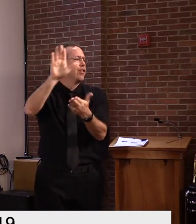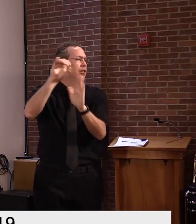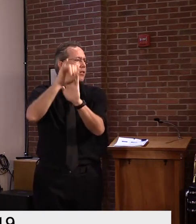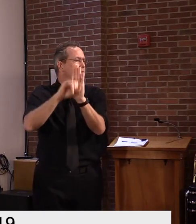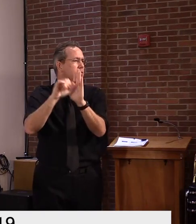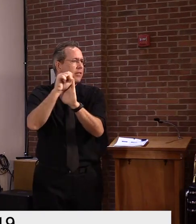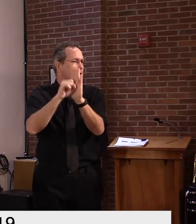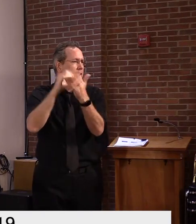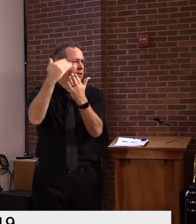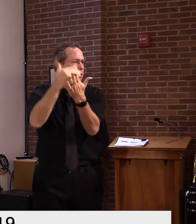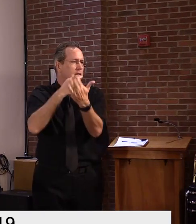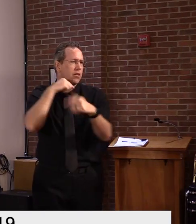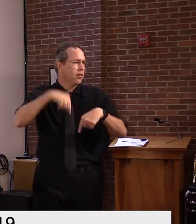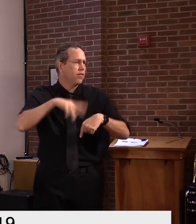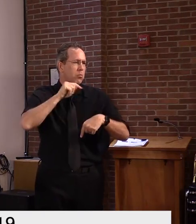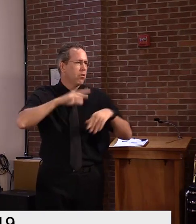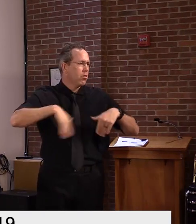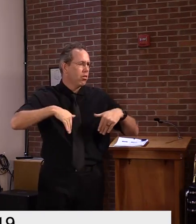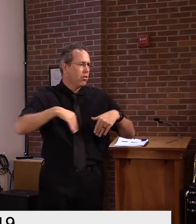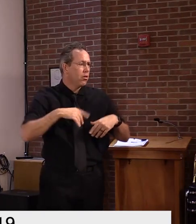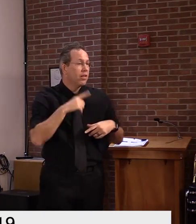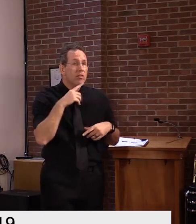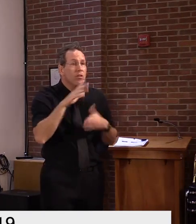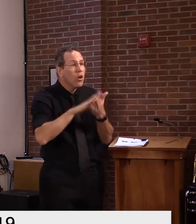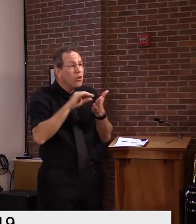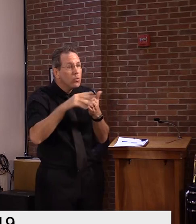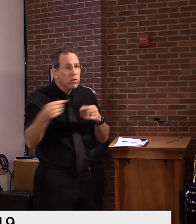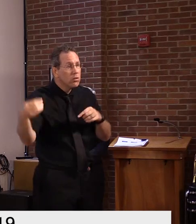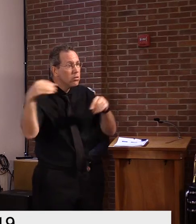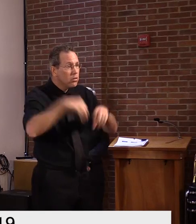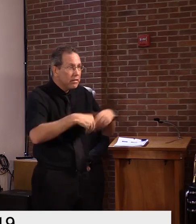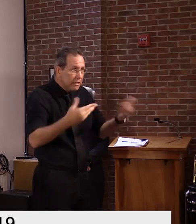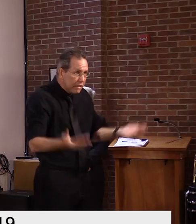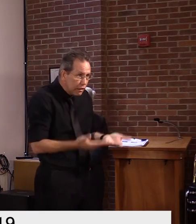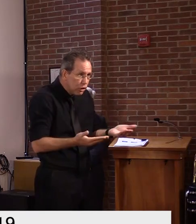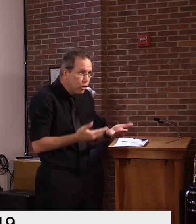that result would go to the state that they come from.